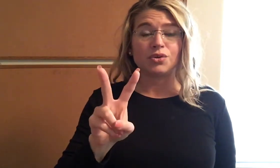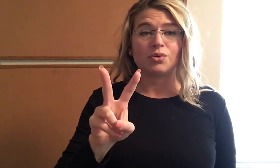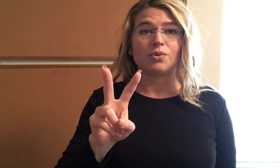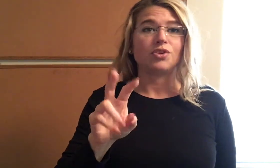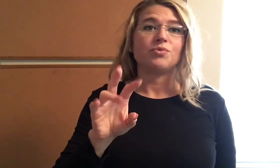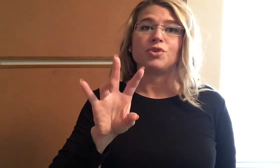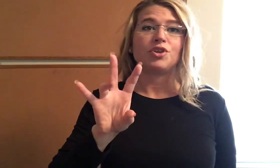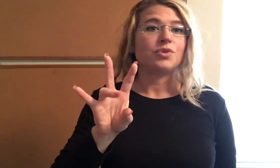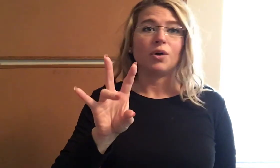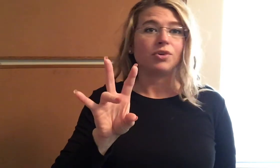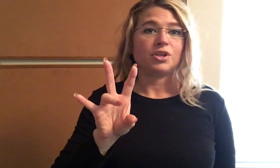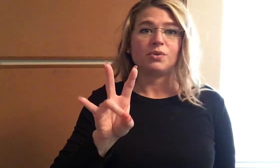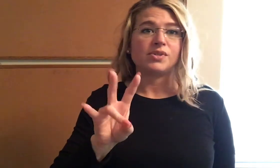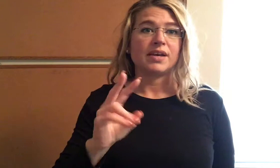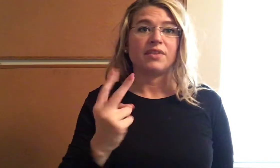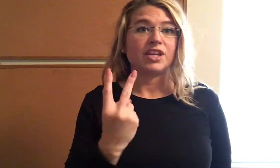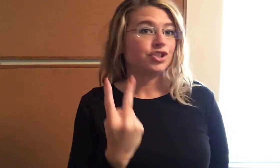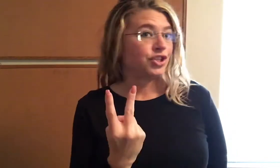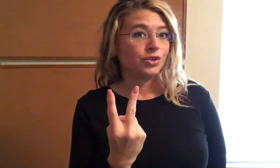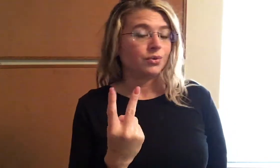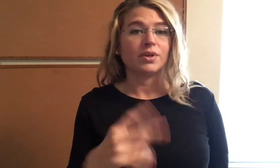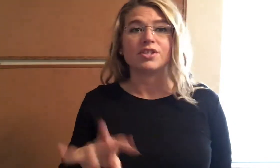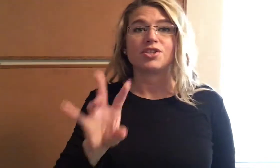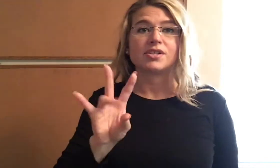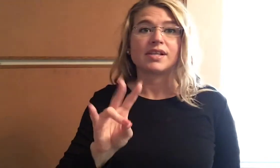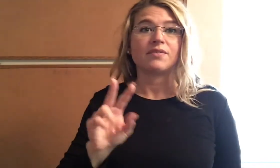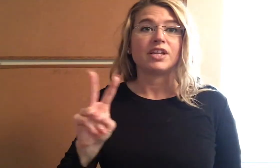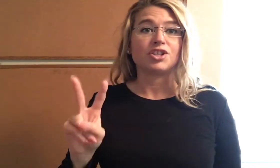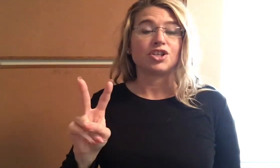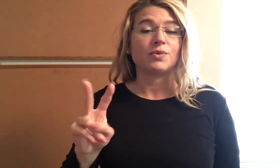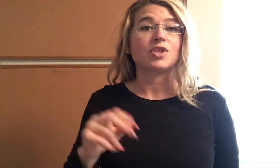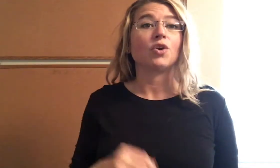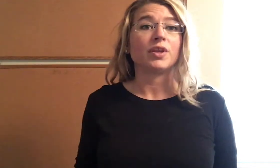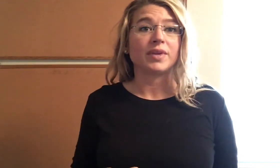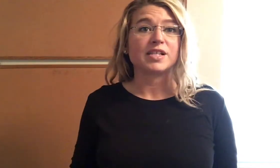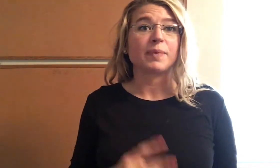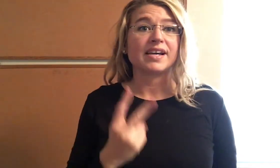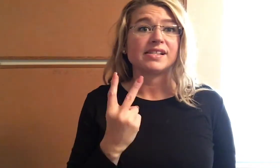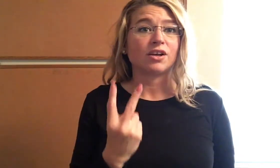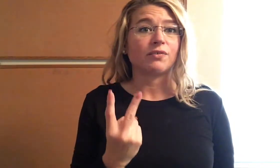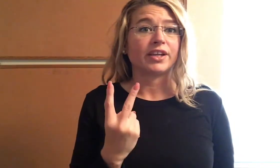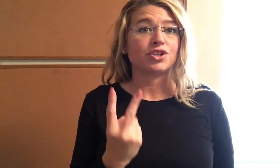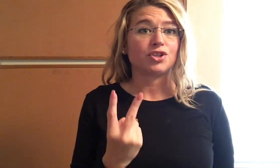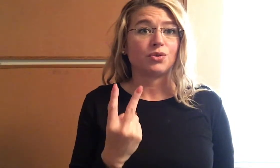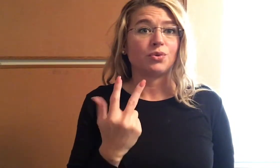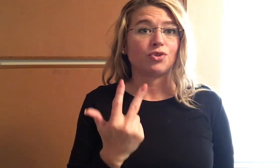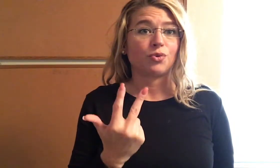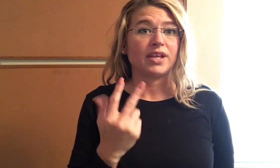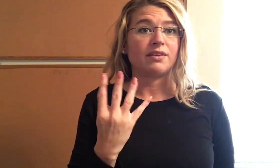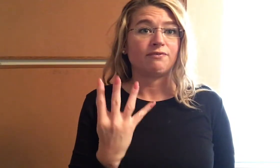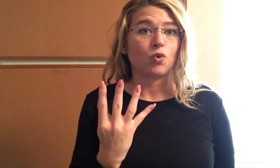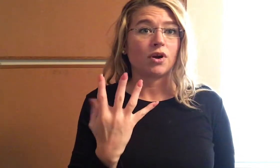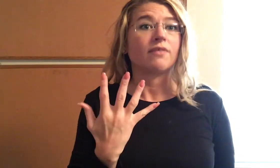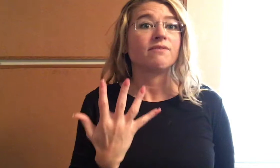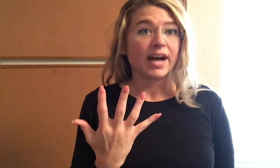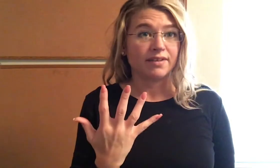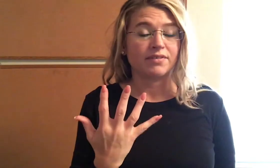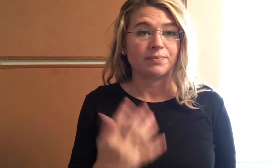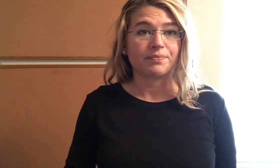72, you don't do 72, it's just 72. It's only when it's by itself, like 2, 3, 4, 5.